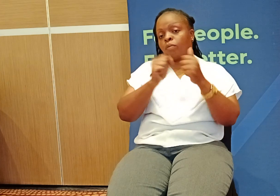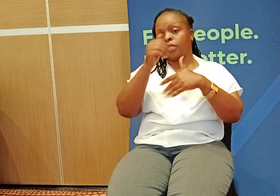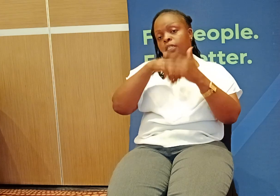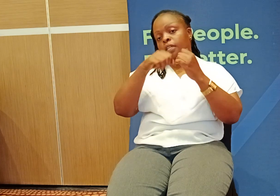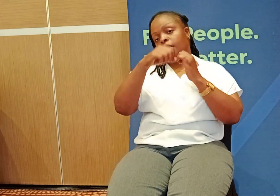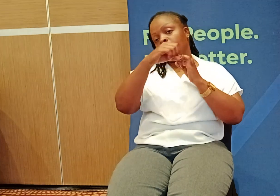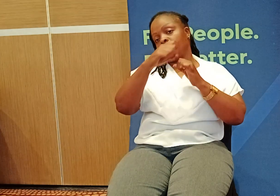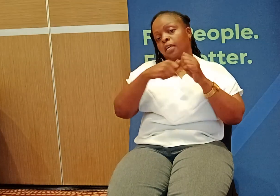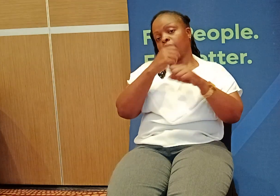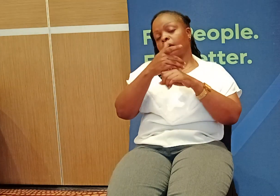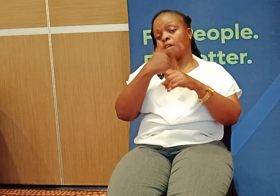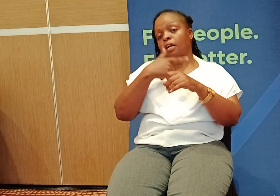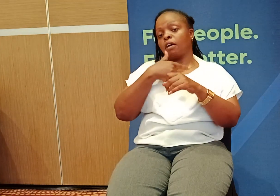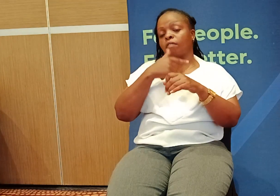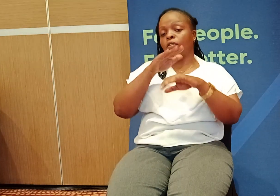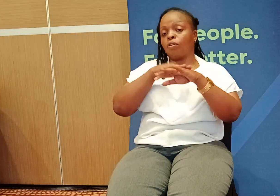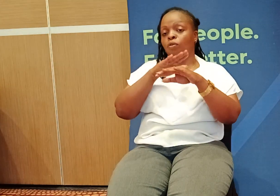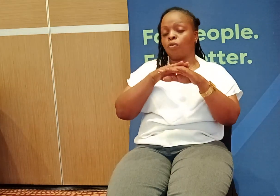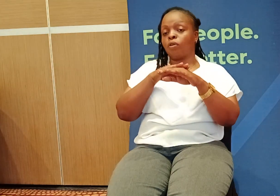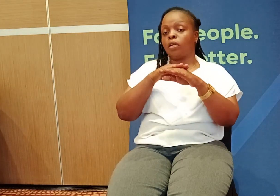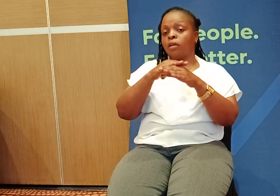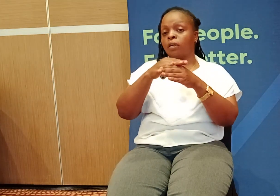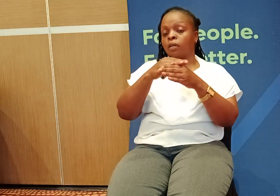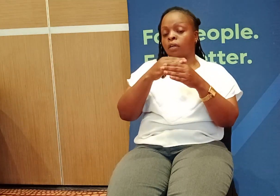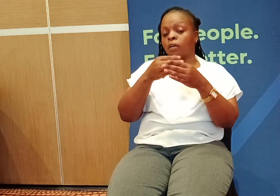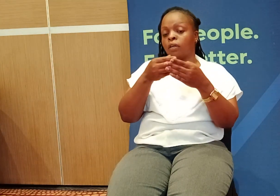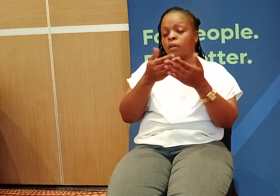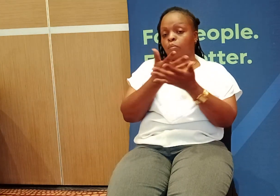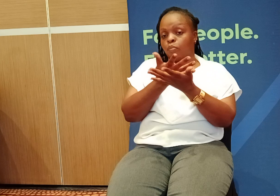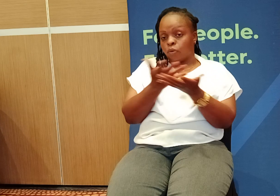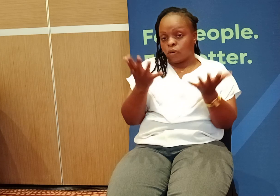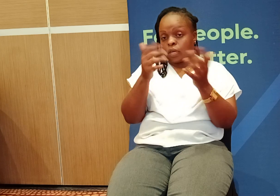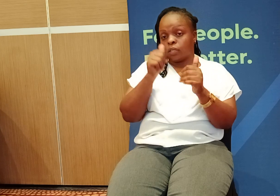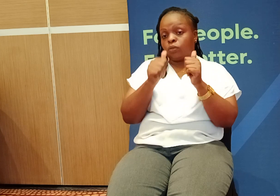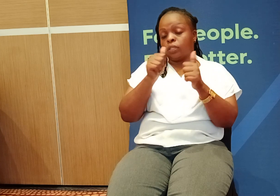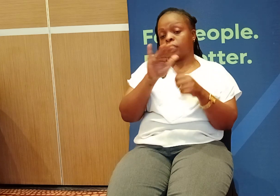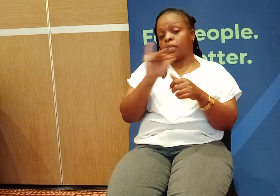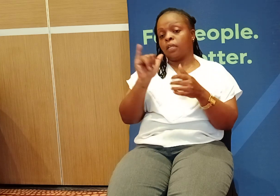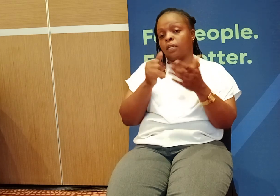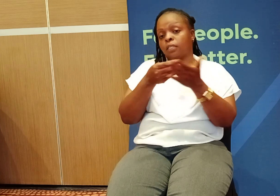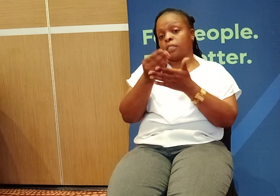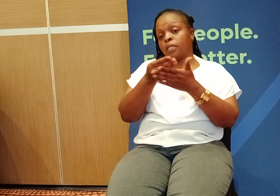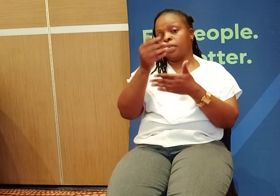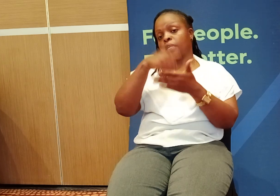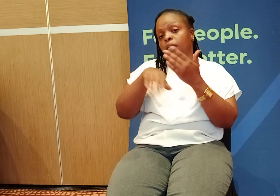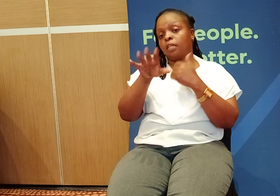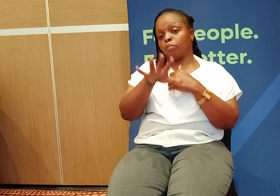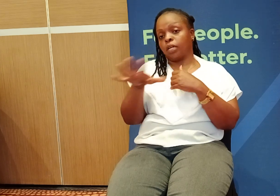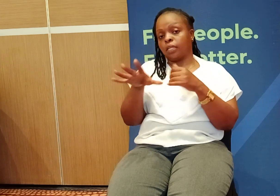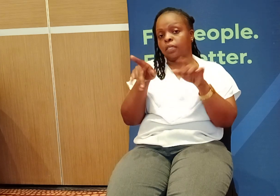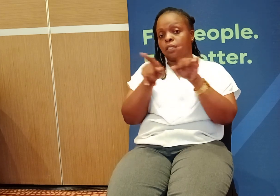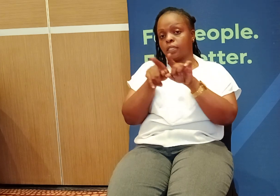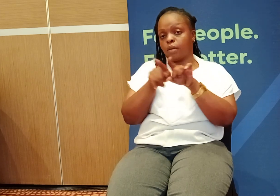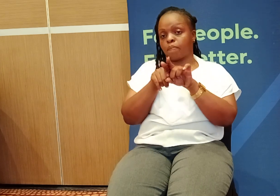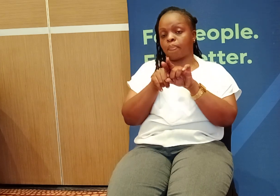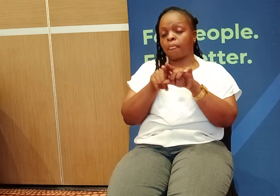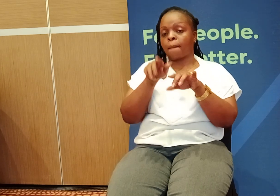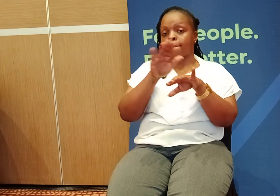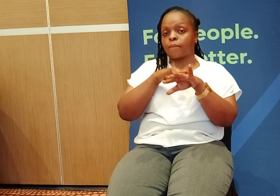good franchise of products that they sell in the market. On the FX income, let me